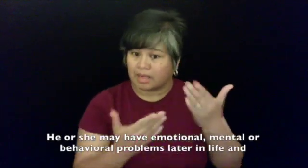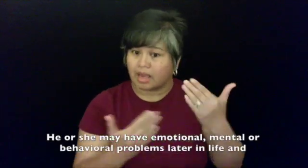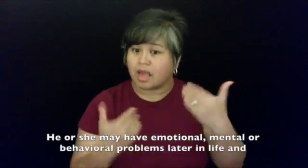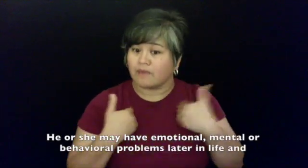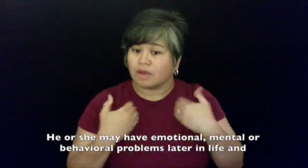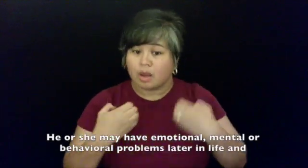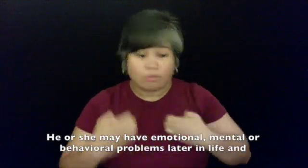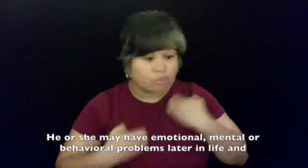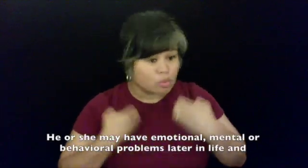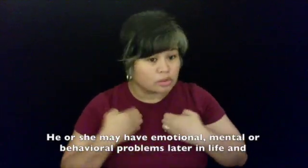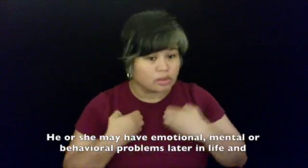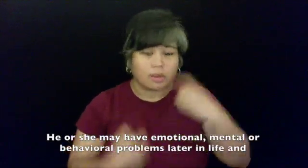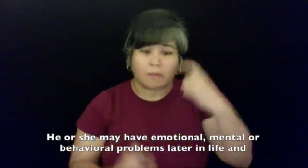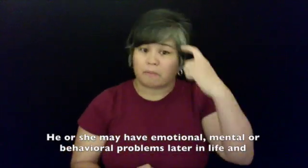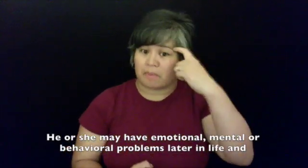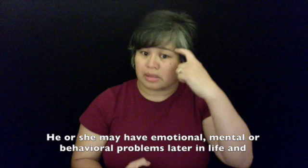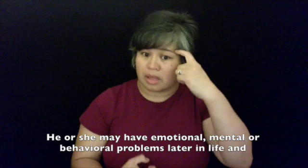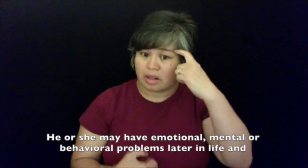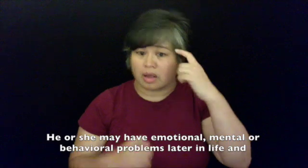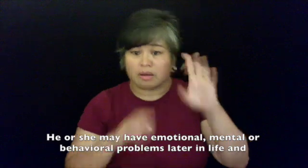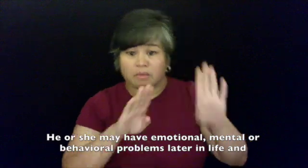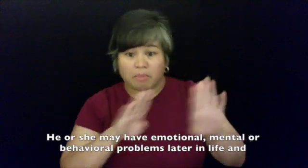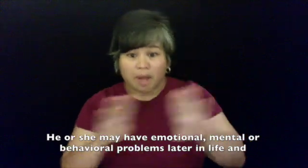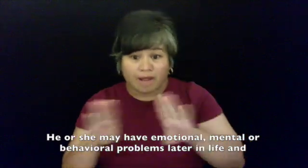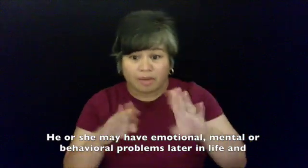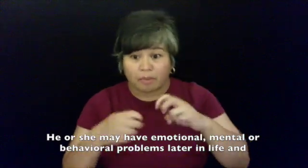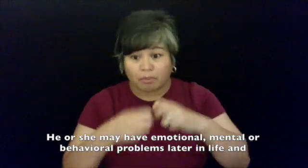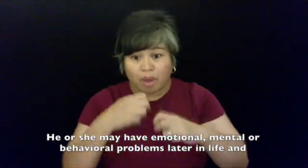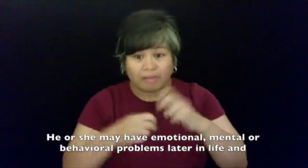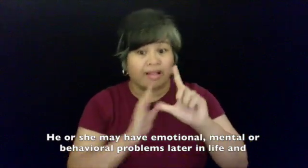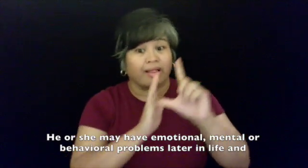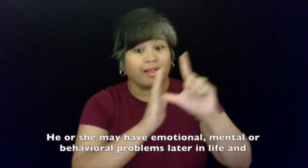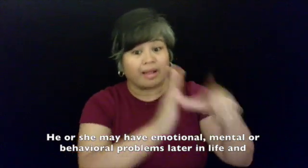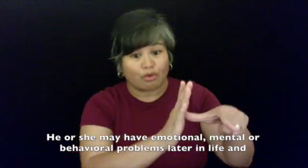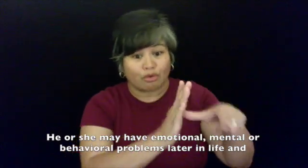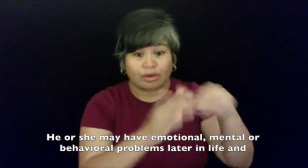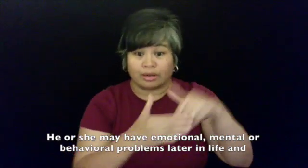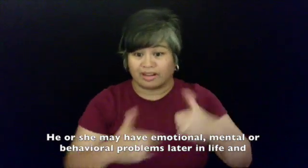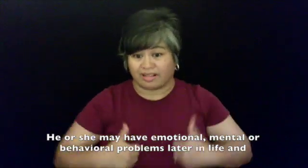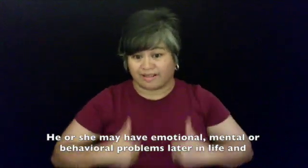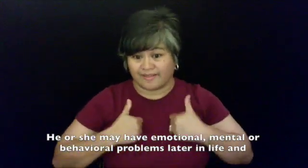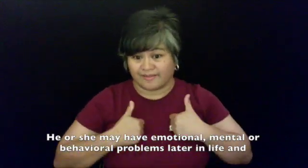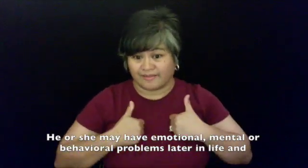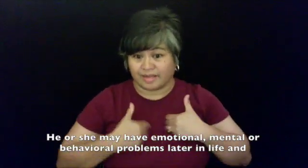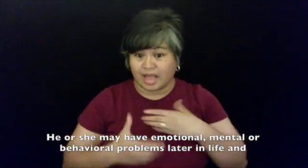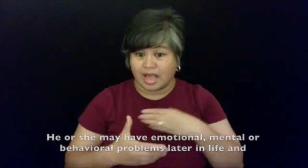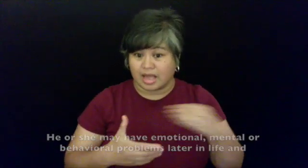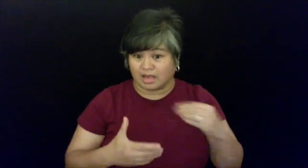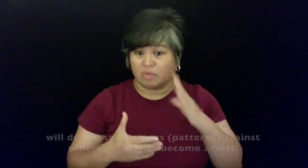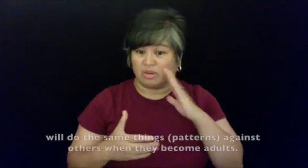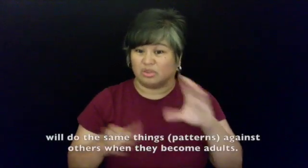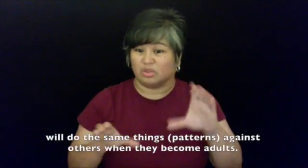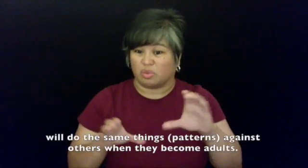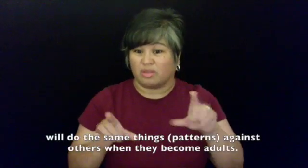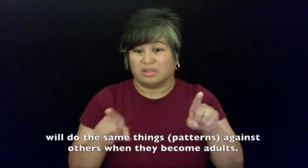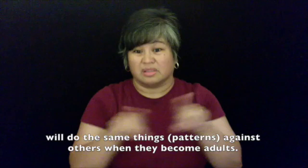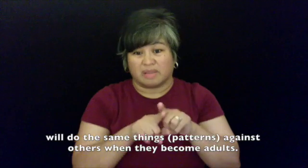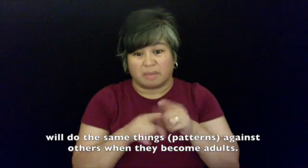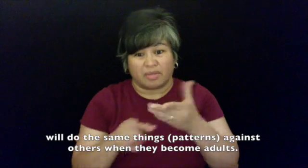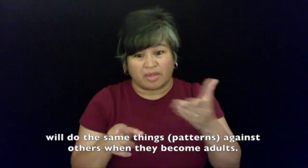He or she may have emotional, mental, or behavioral problems later in life and will do the